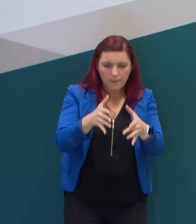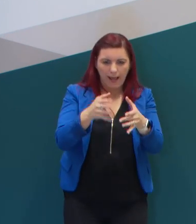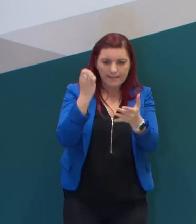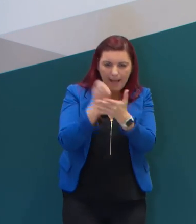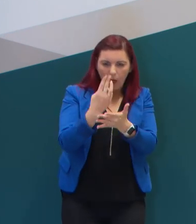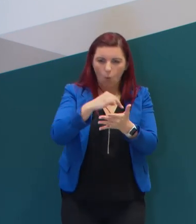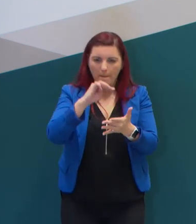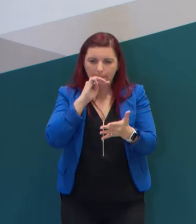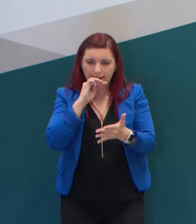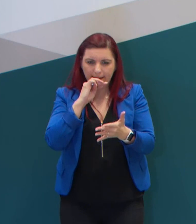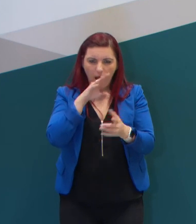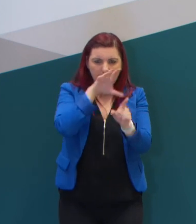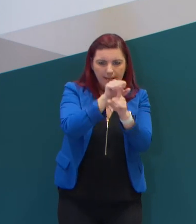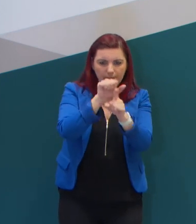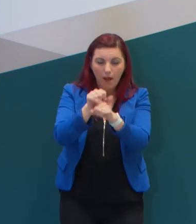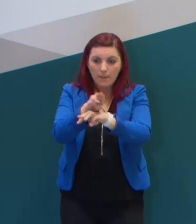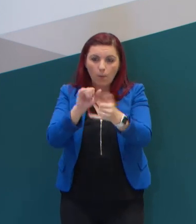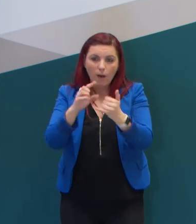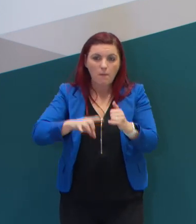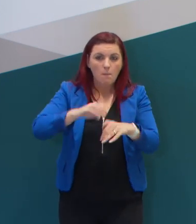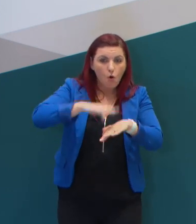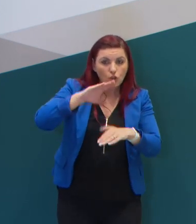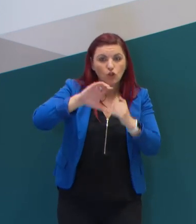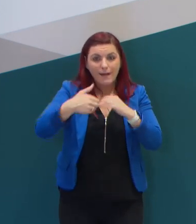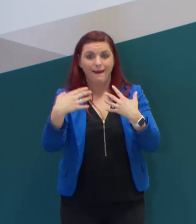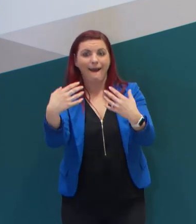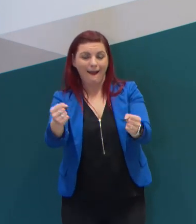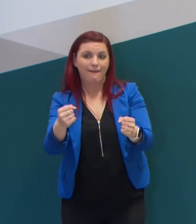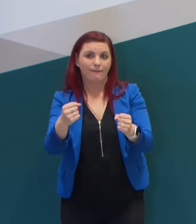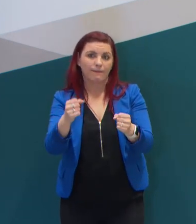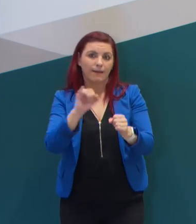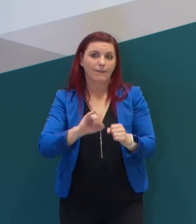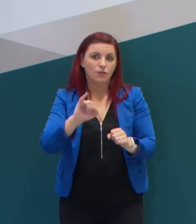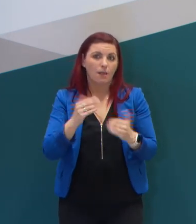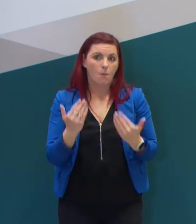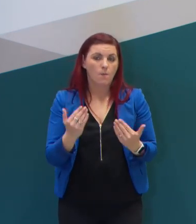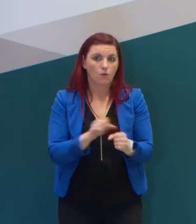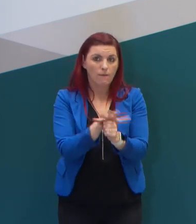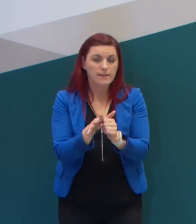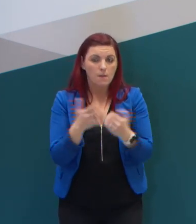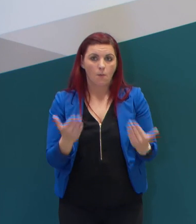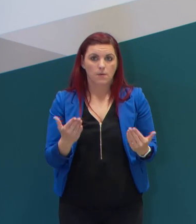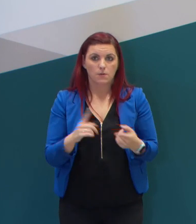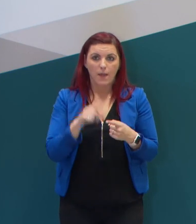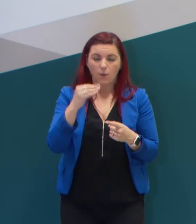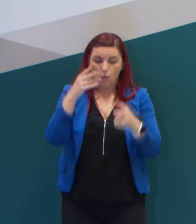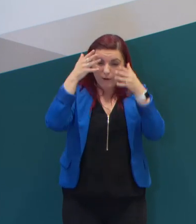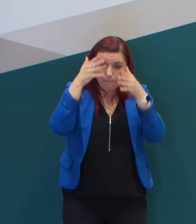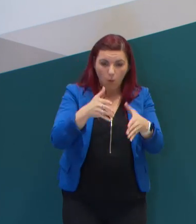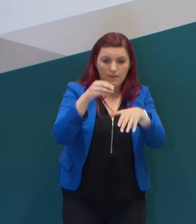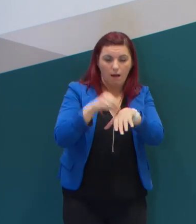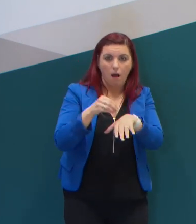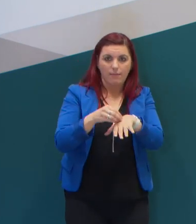to identify people with a higher probability of having this particular infection. And so that's the particular reason for doing that, to bring a focus onto the